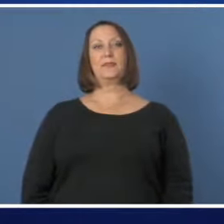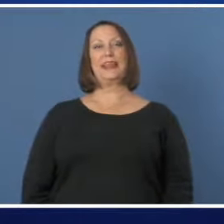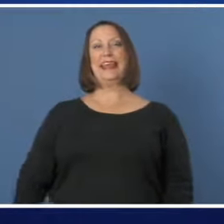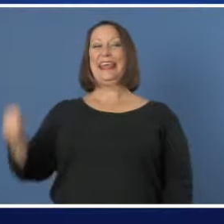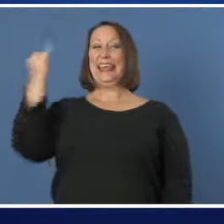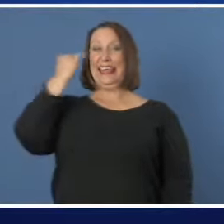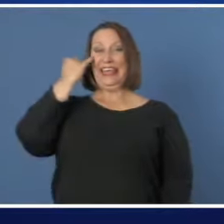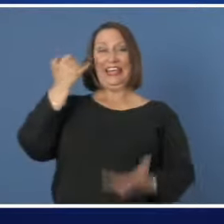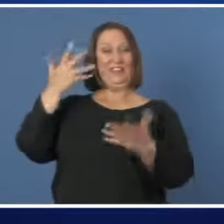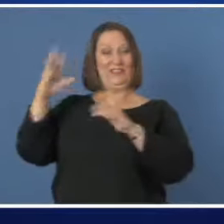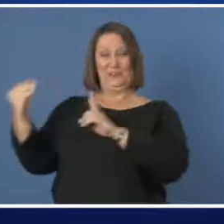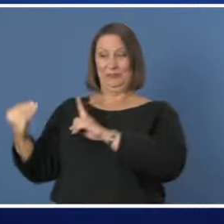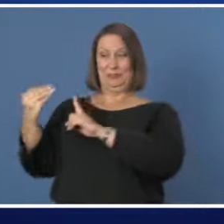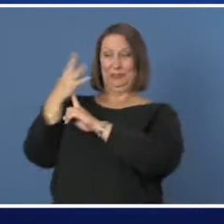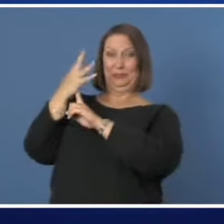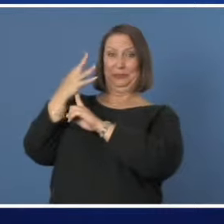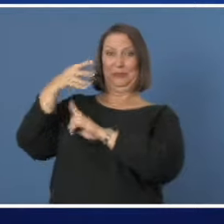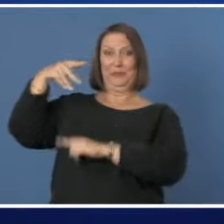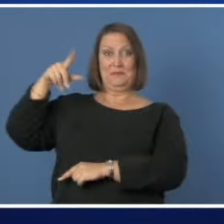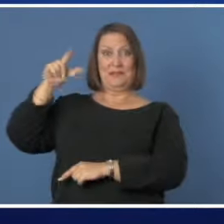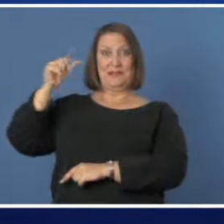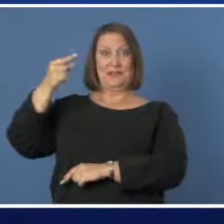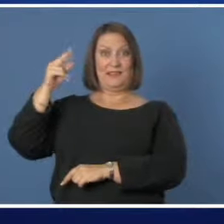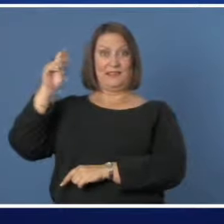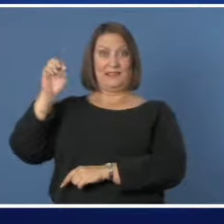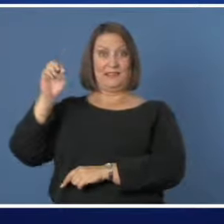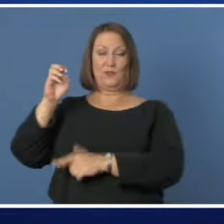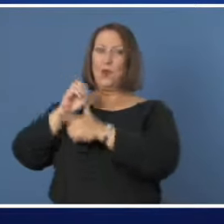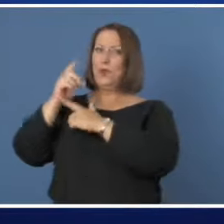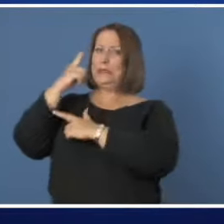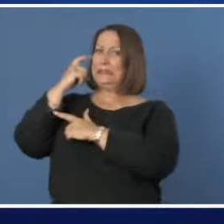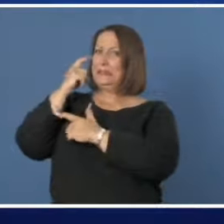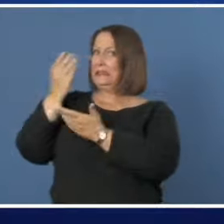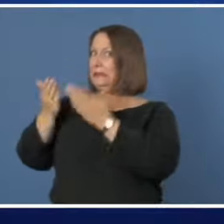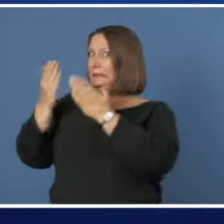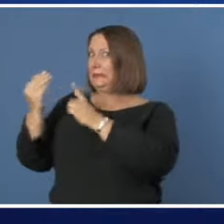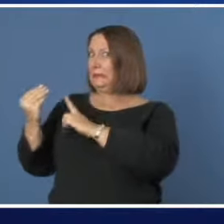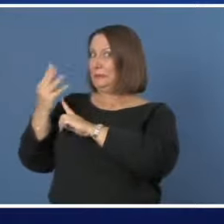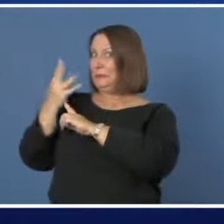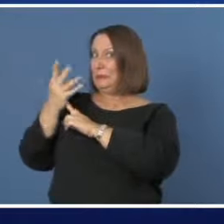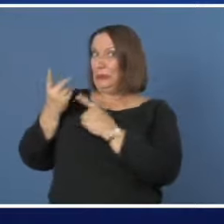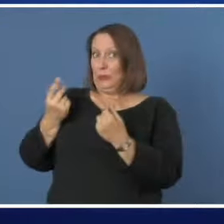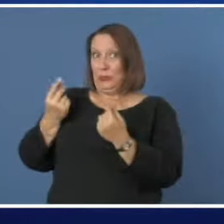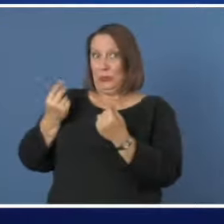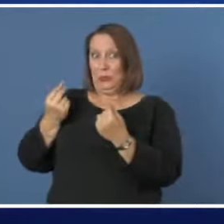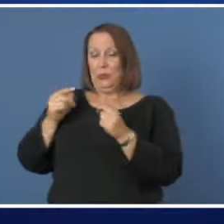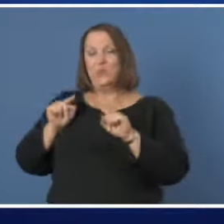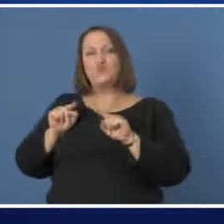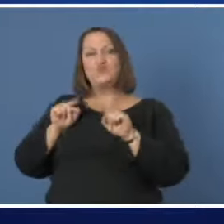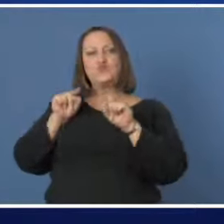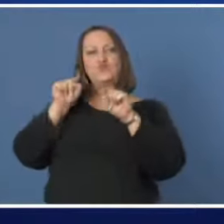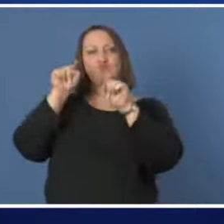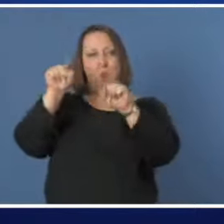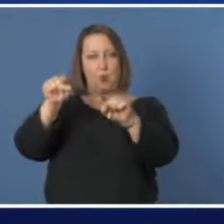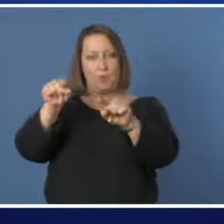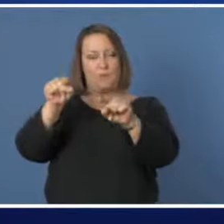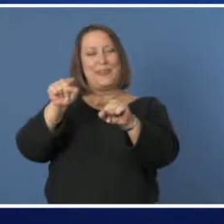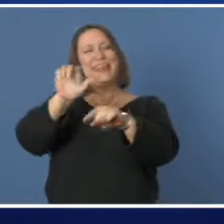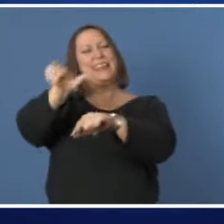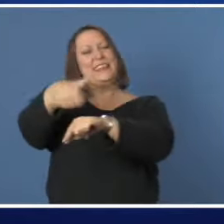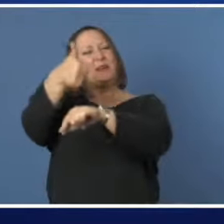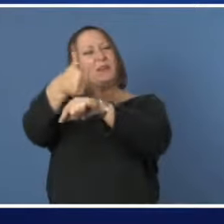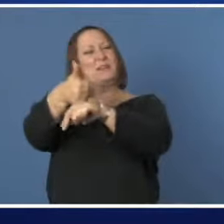If you have been exposed or suspect exposure to plague, go now to a public health